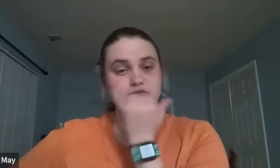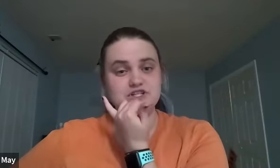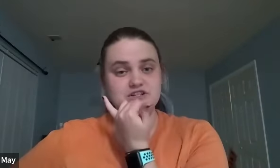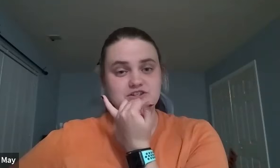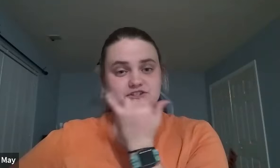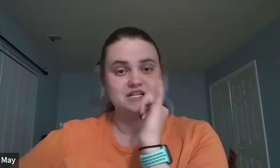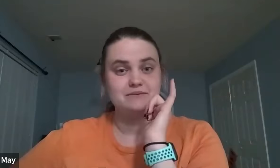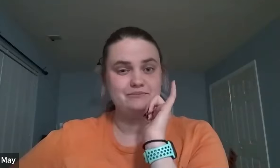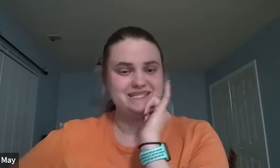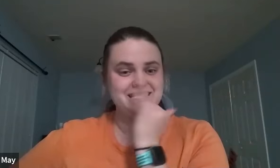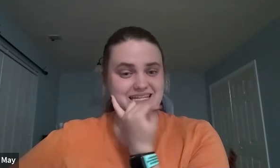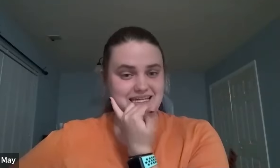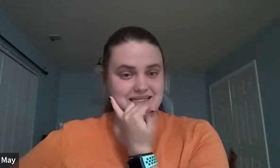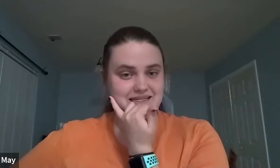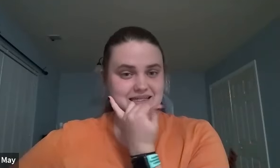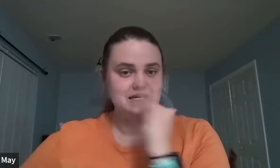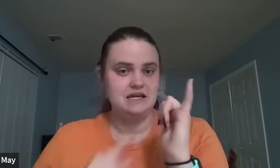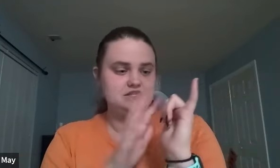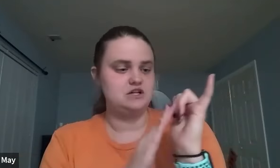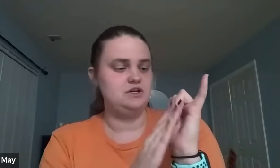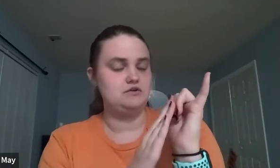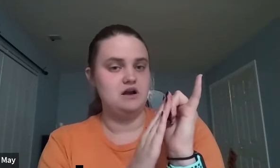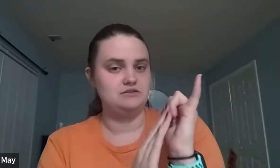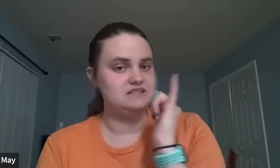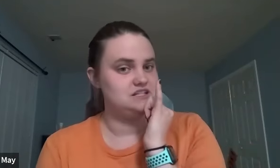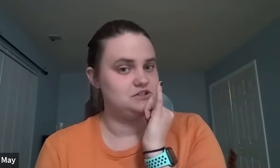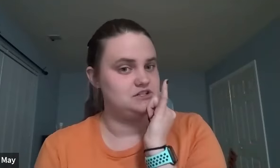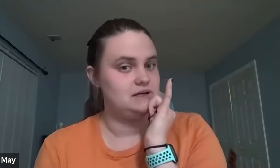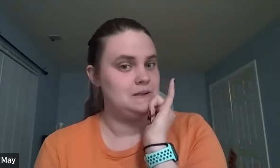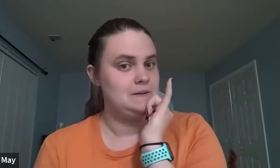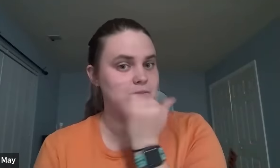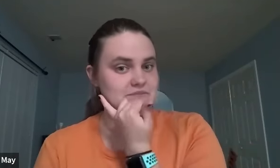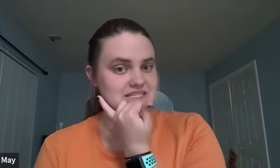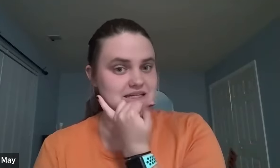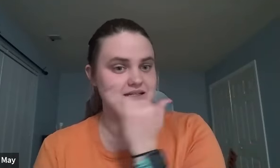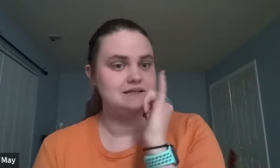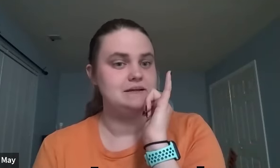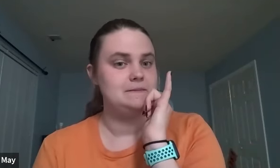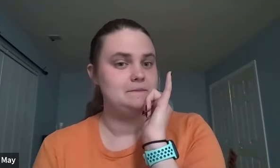brush it across your chin. Mistake. It's going to be your knuckles touching your chin. Mistake.